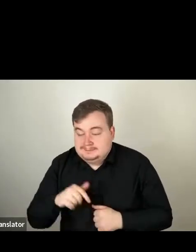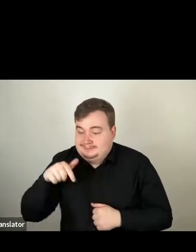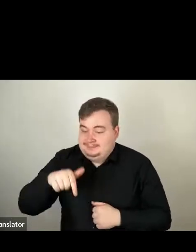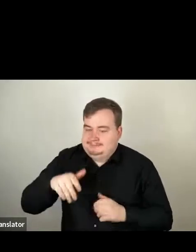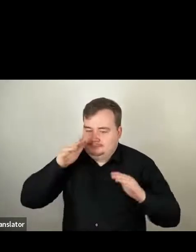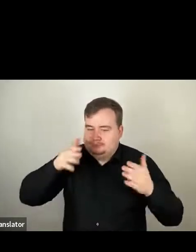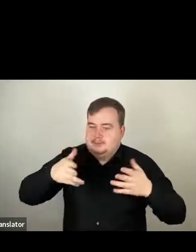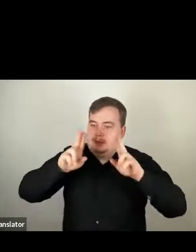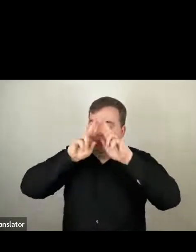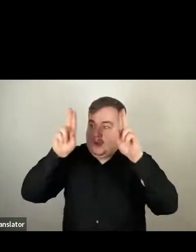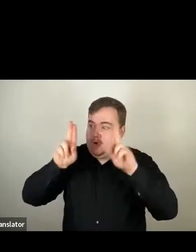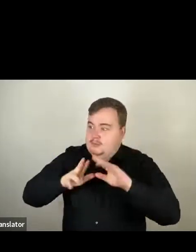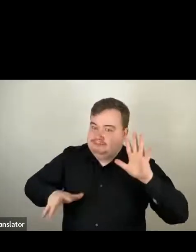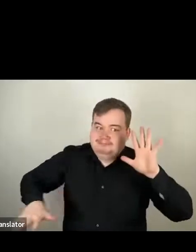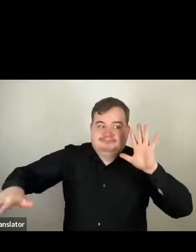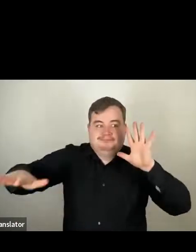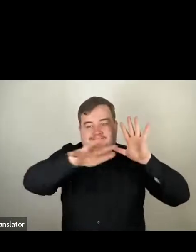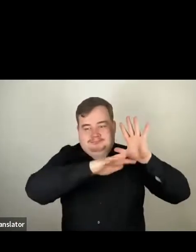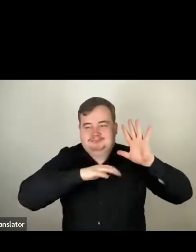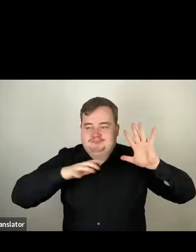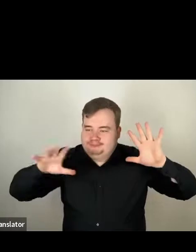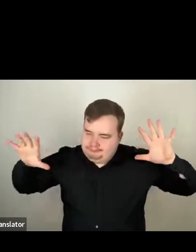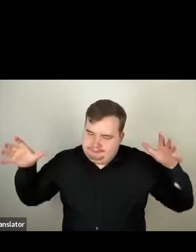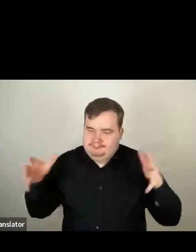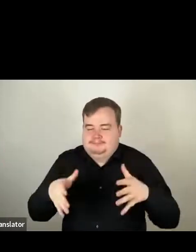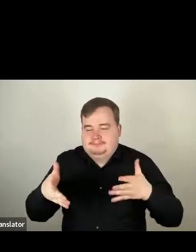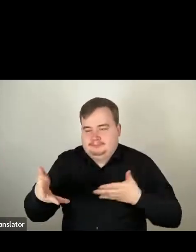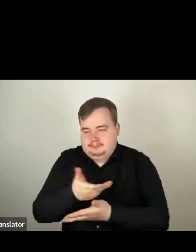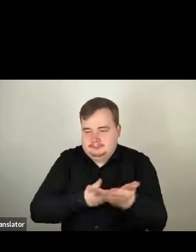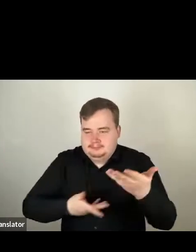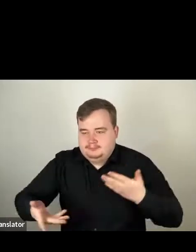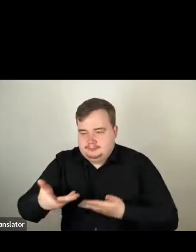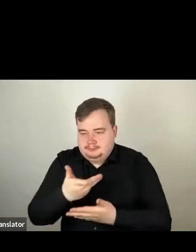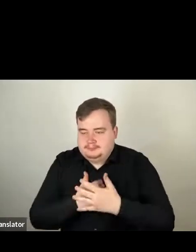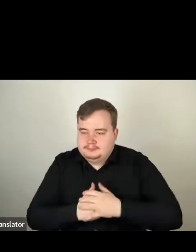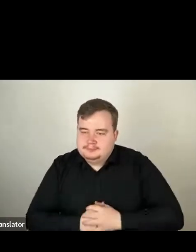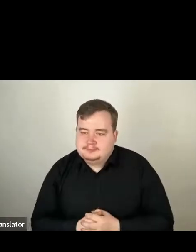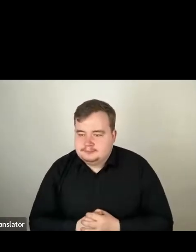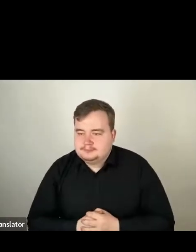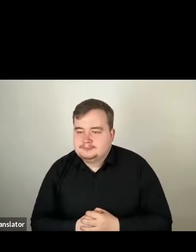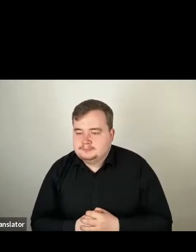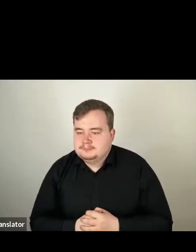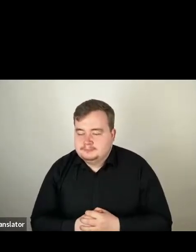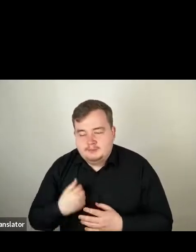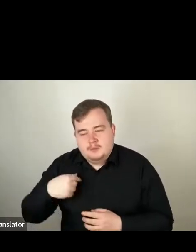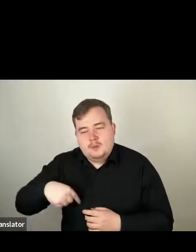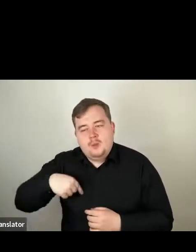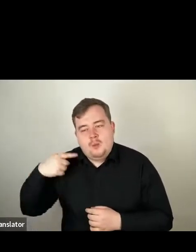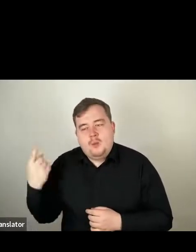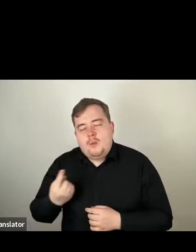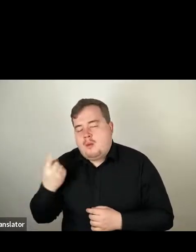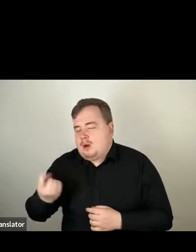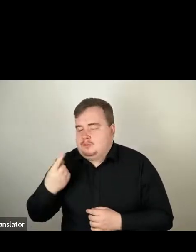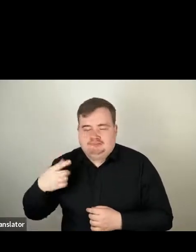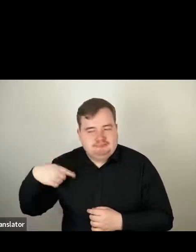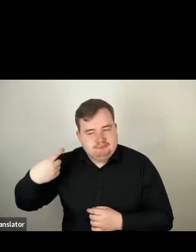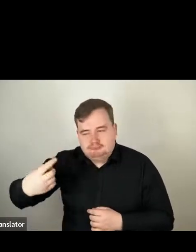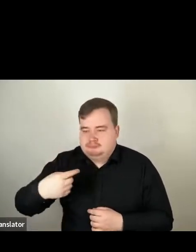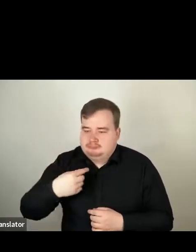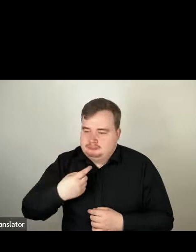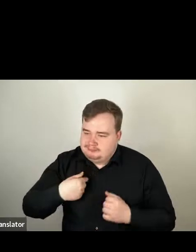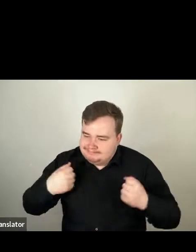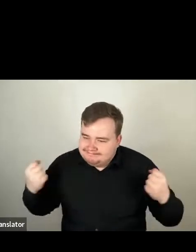the ODIHR and OSCE PA, has also worked hard to develop its own